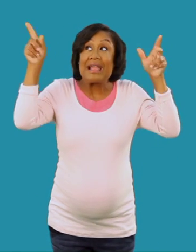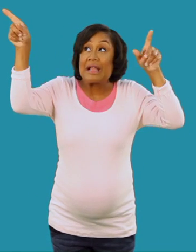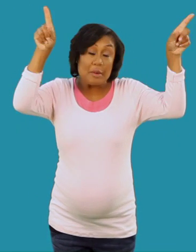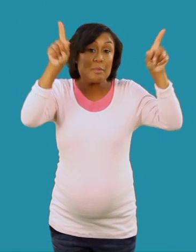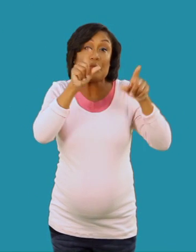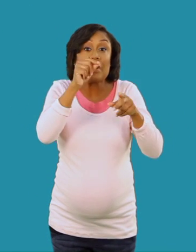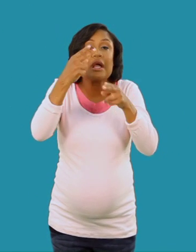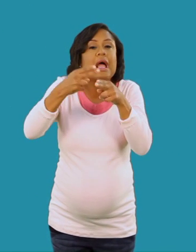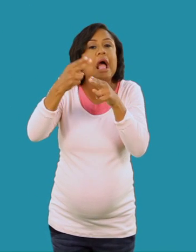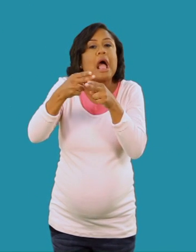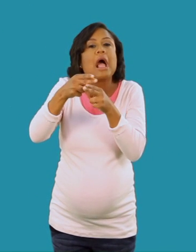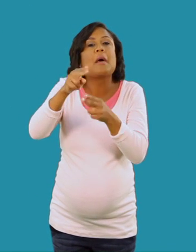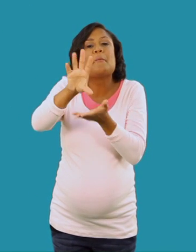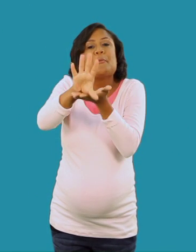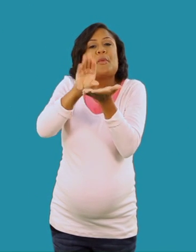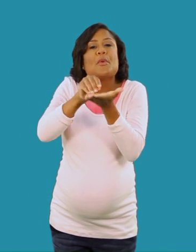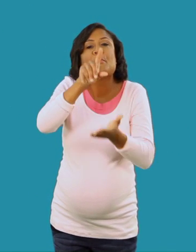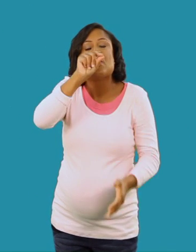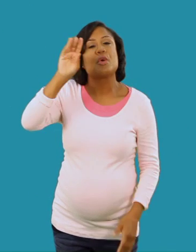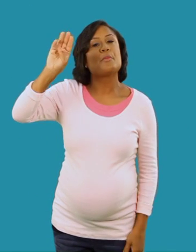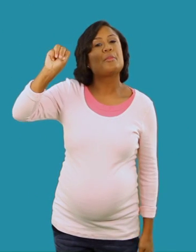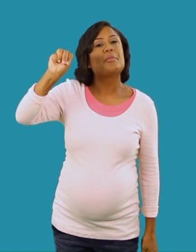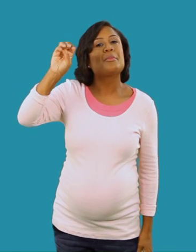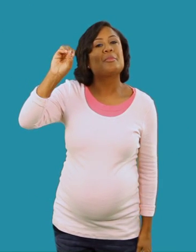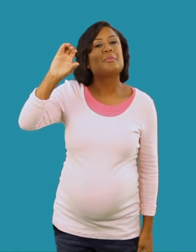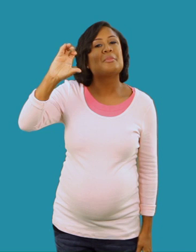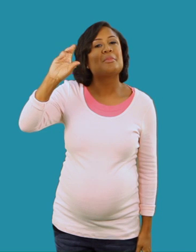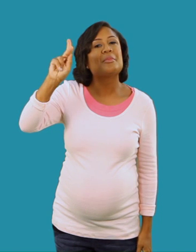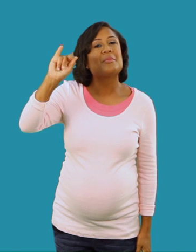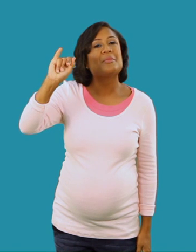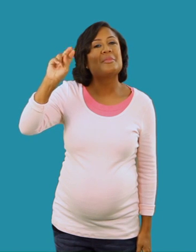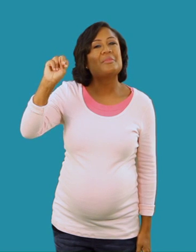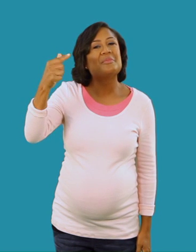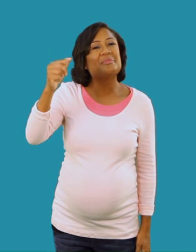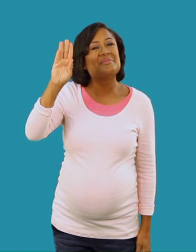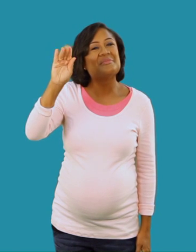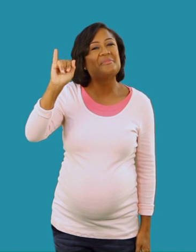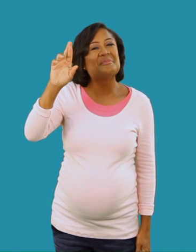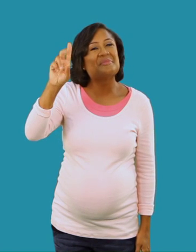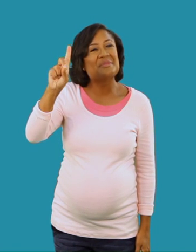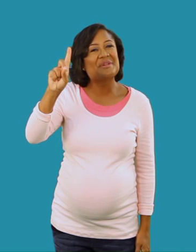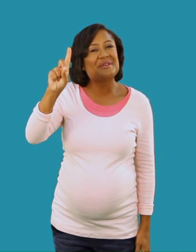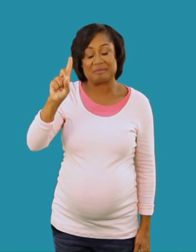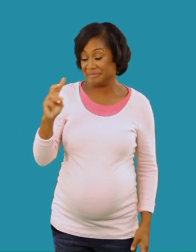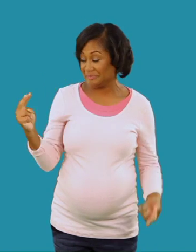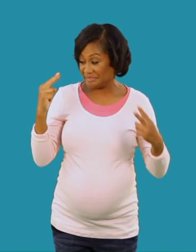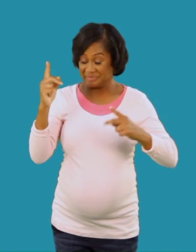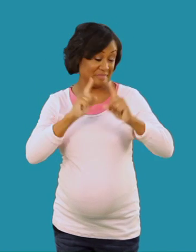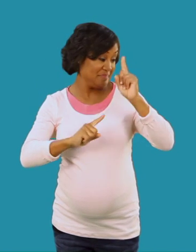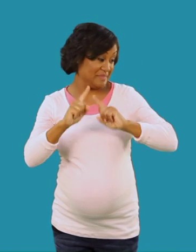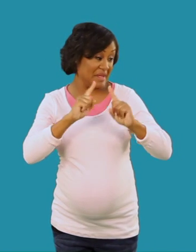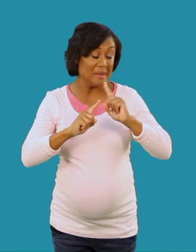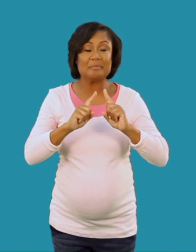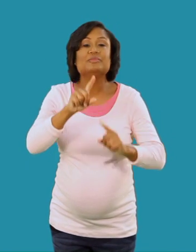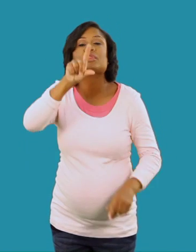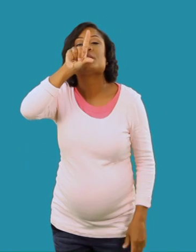called mockingbirds, says Shelly as she shows them the sign for bird.